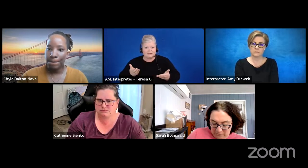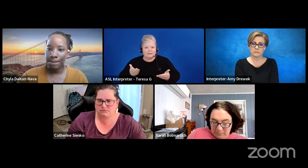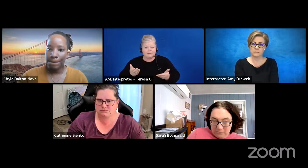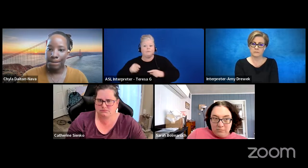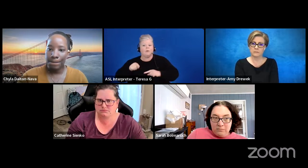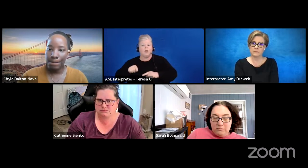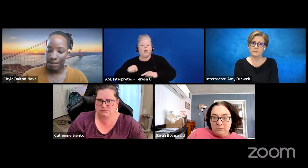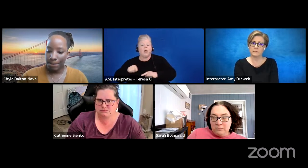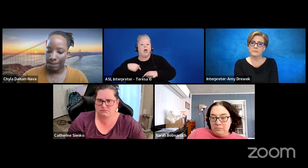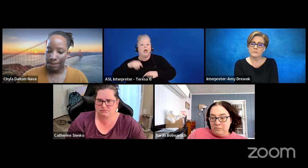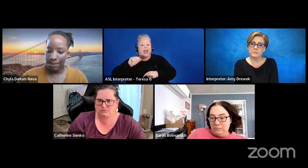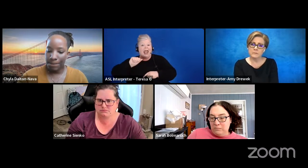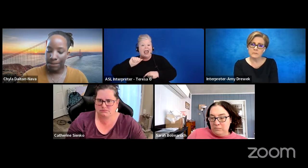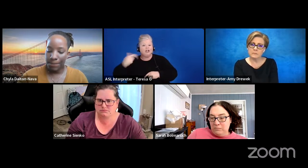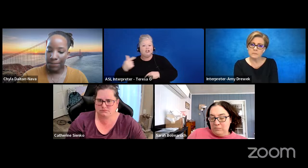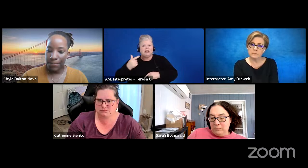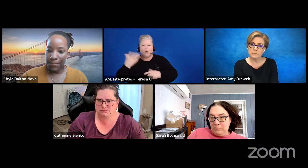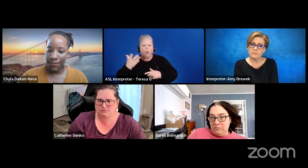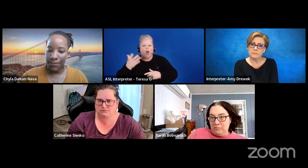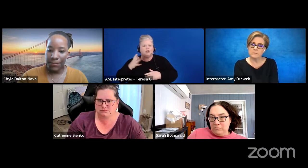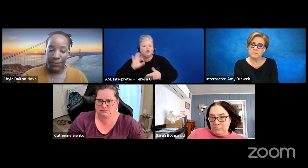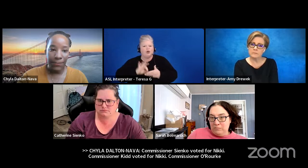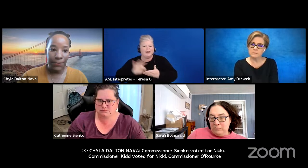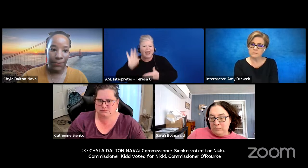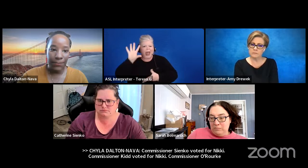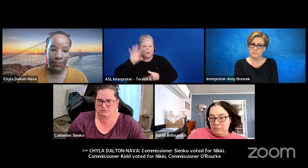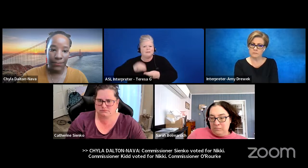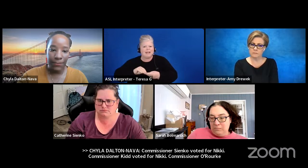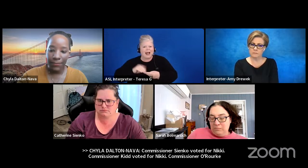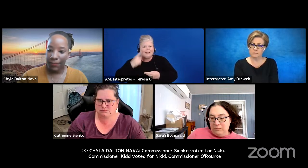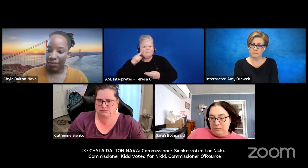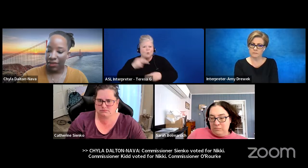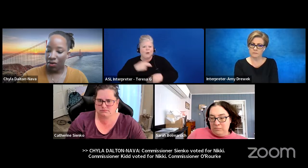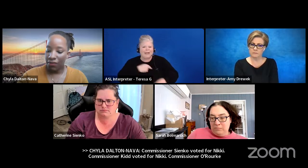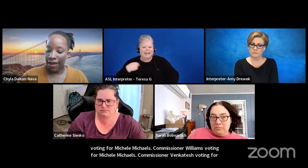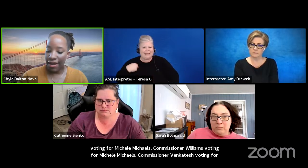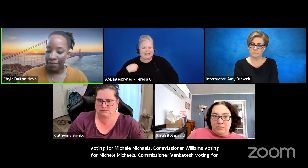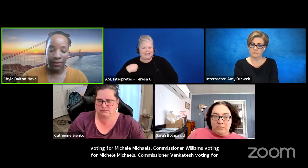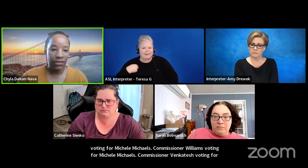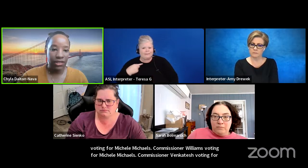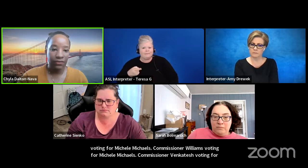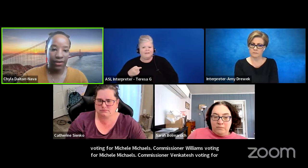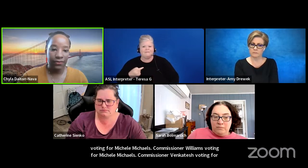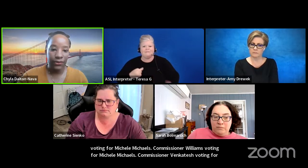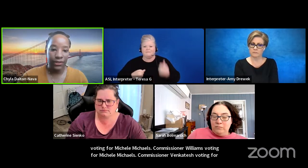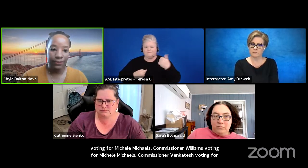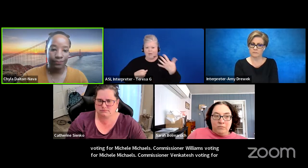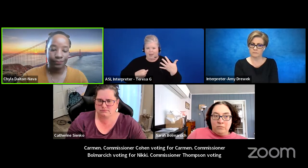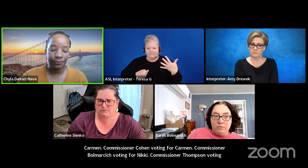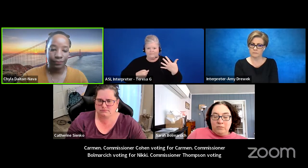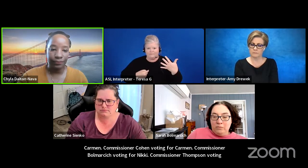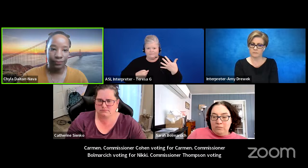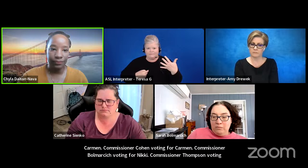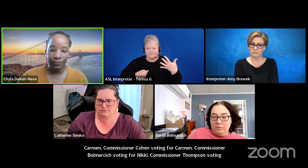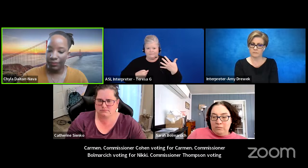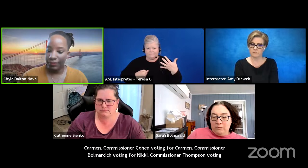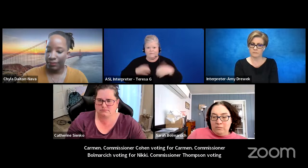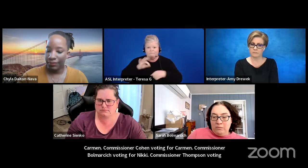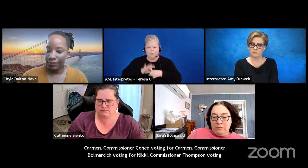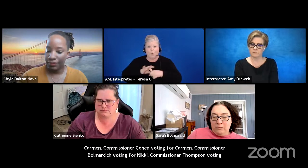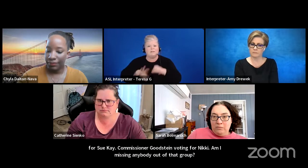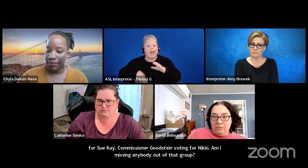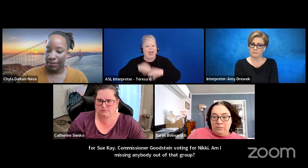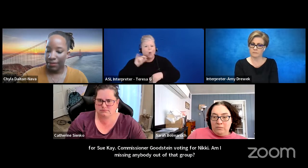So how many what is your tally for Nikki? 5. She had 5 votes Out of how